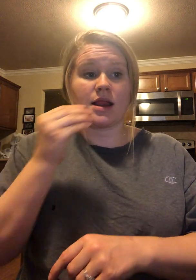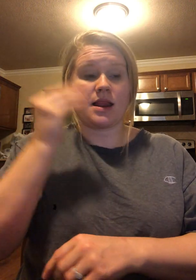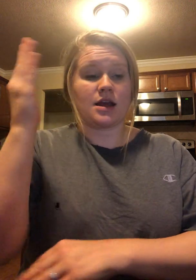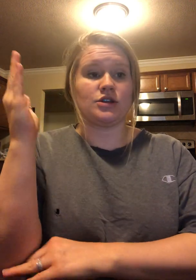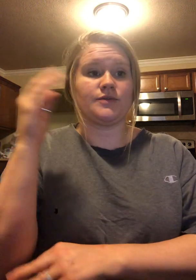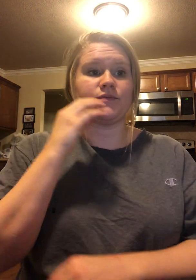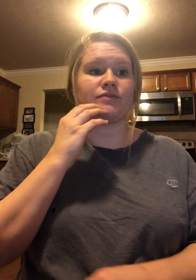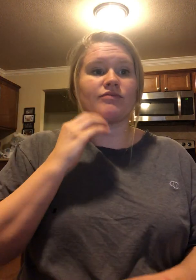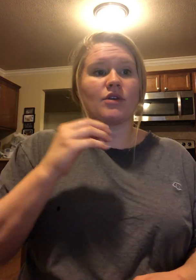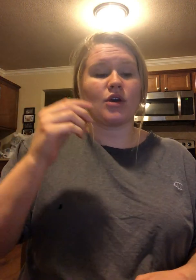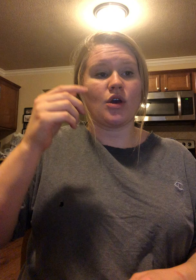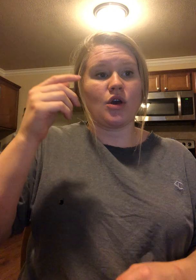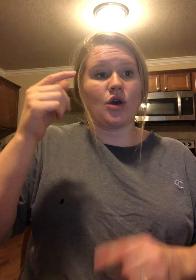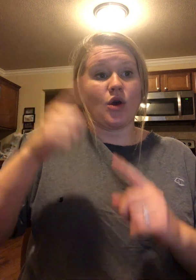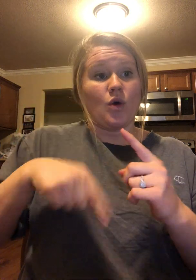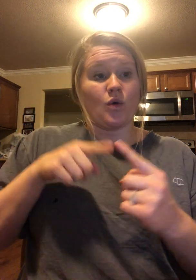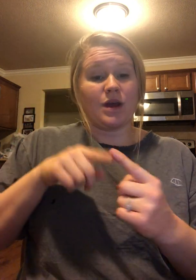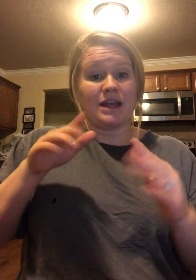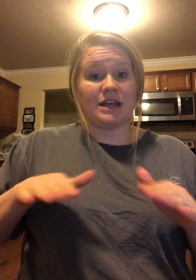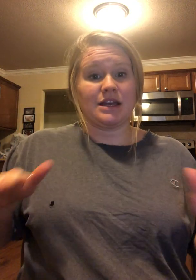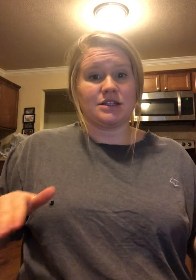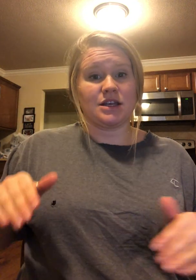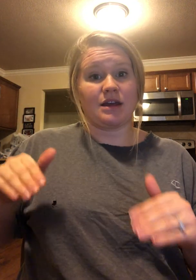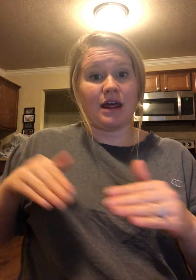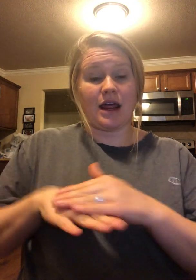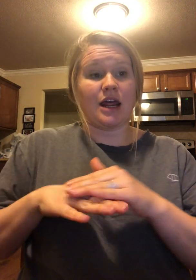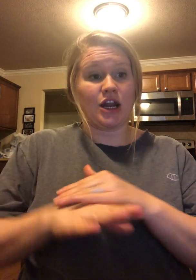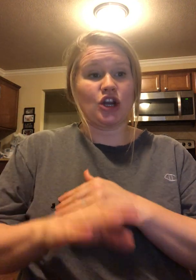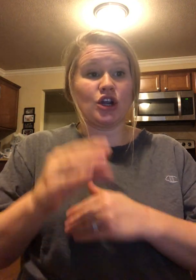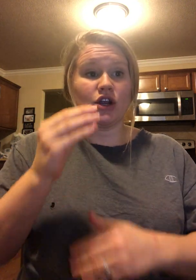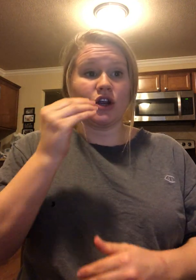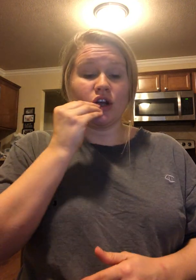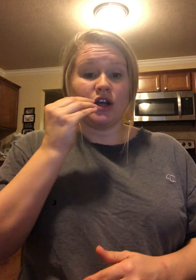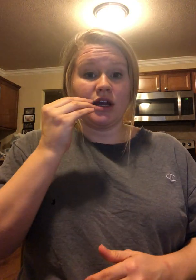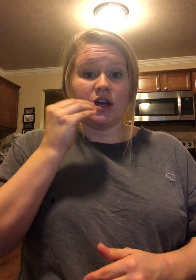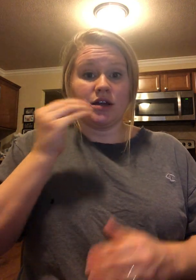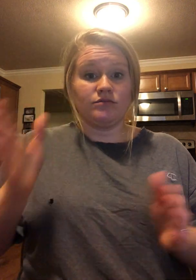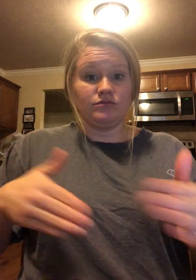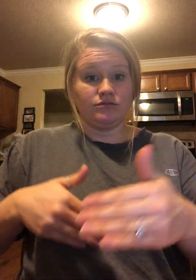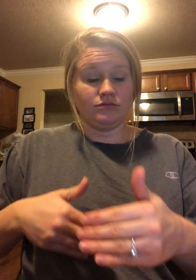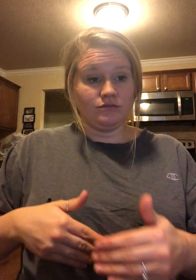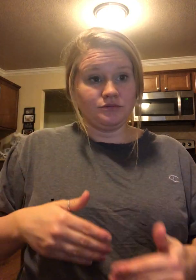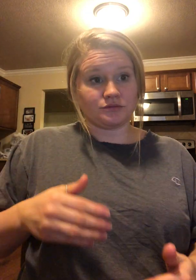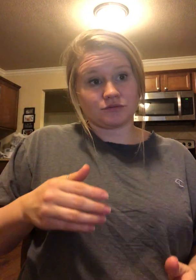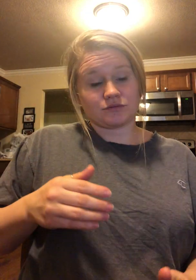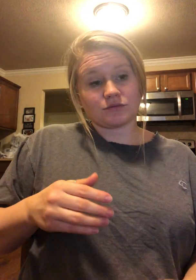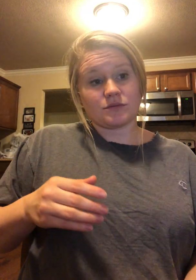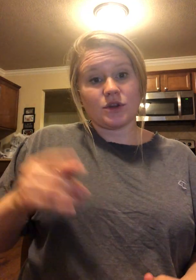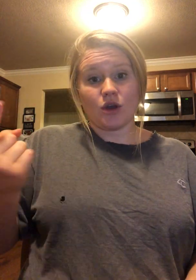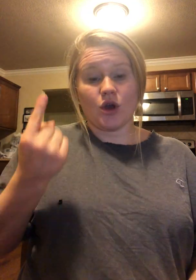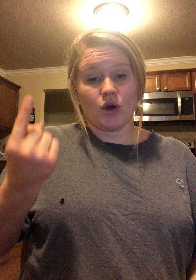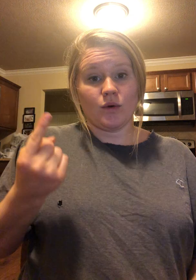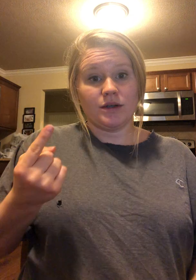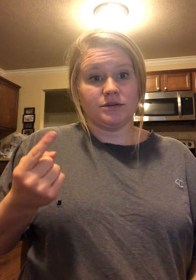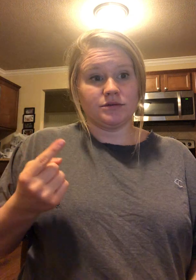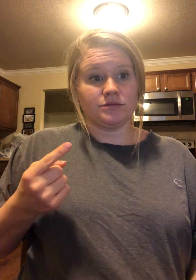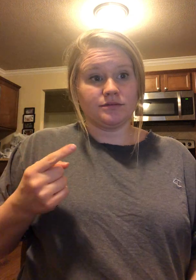always supervised. The cafeteria staff is always on duty to make sure the kids are eating their lunches